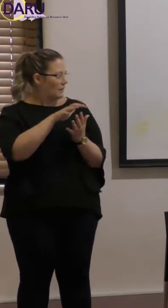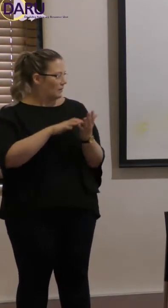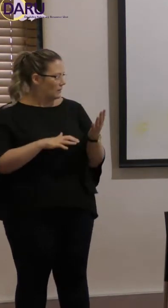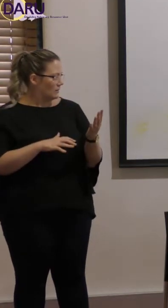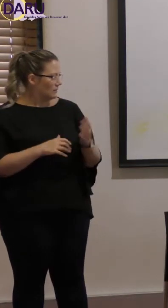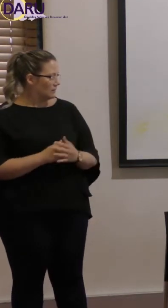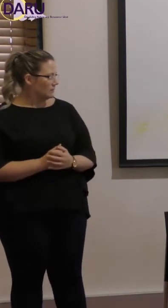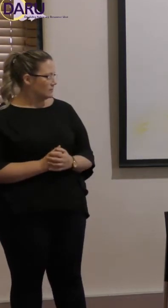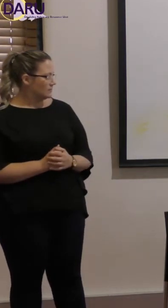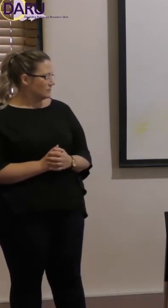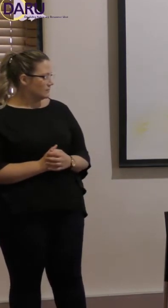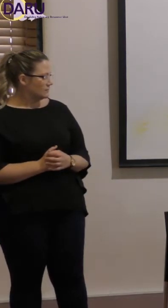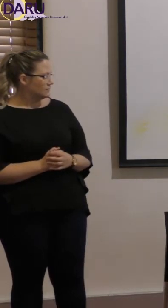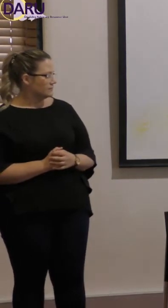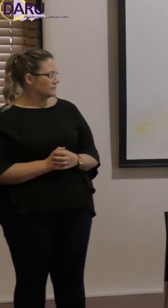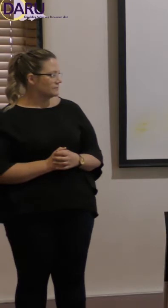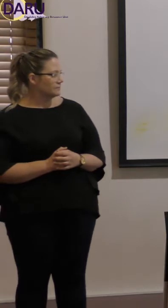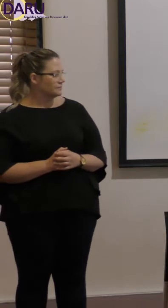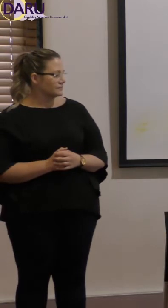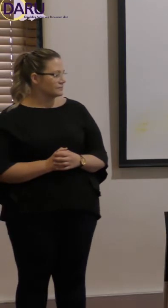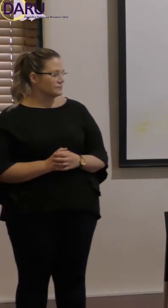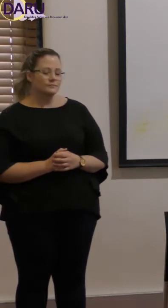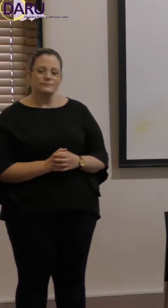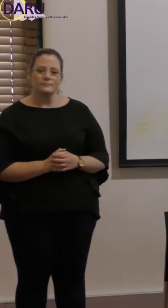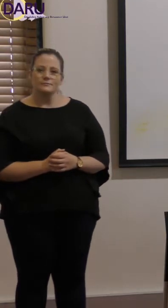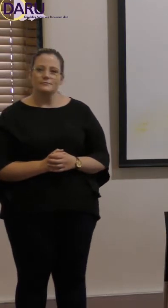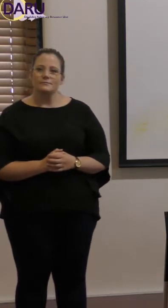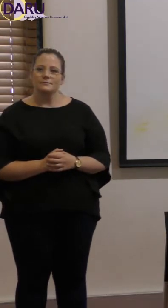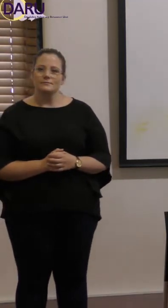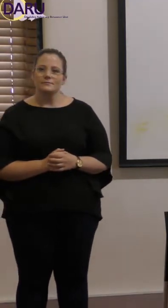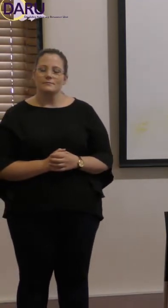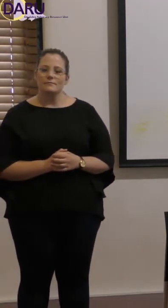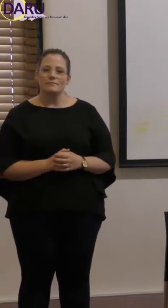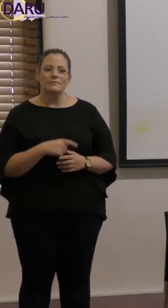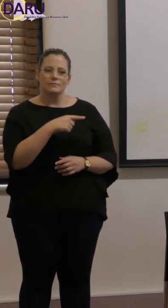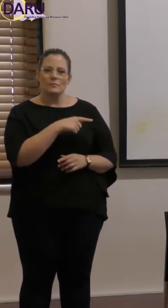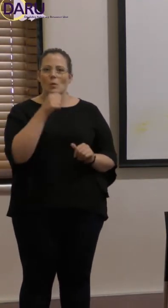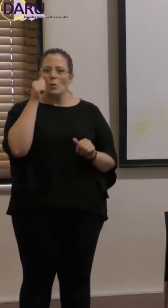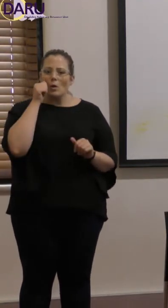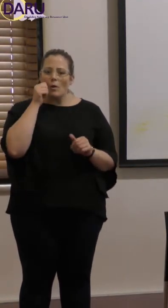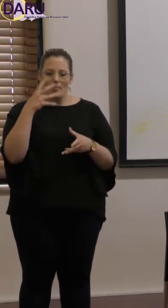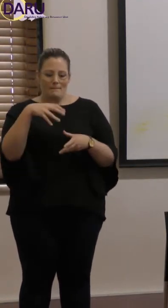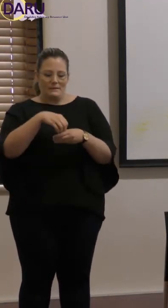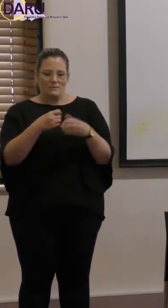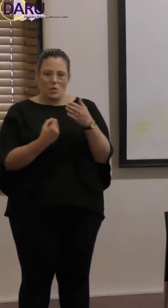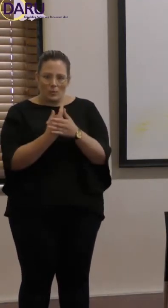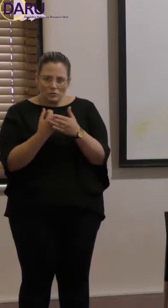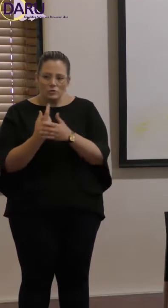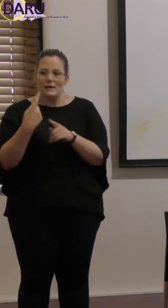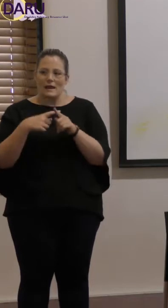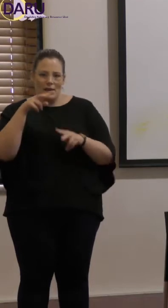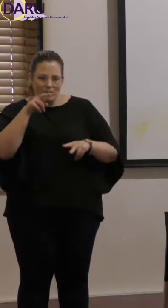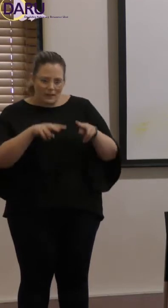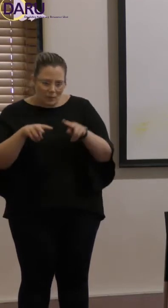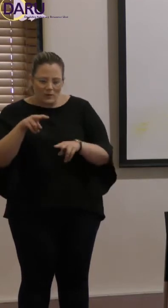which talks about, we know that it's equal participation, opportunities and the valuing of students with